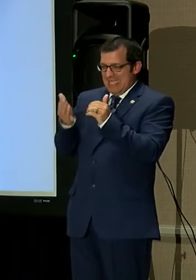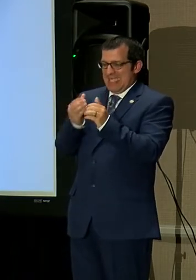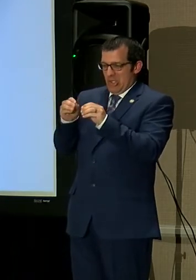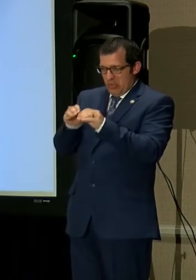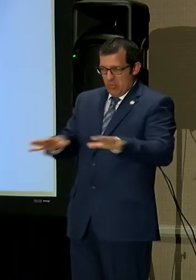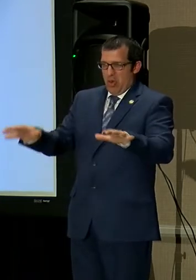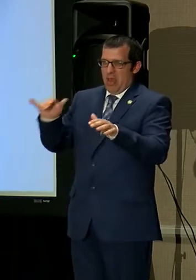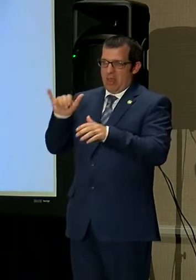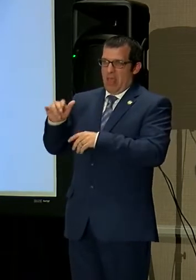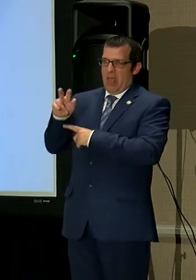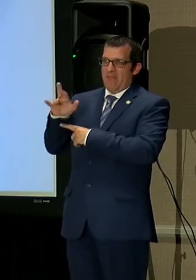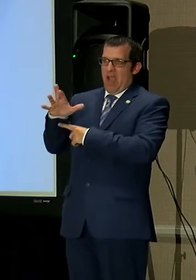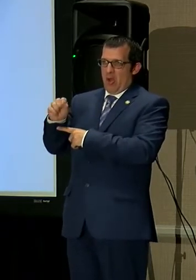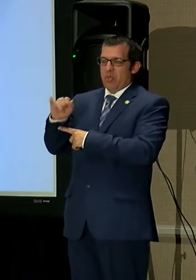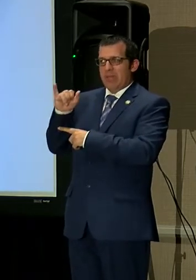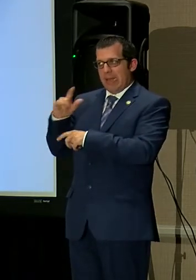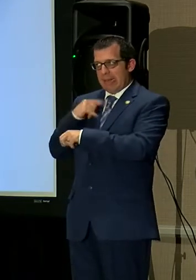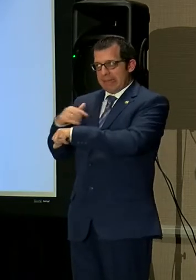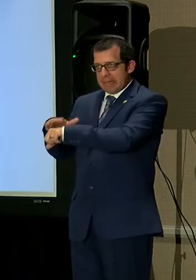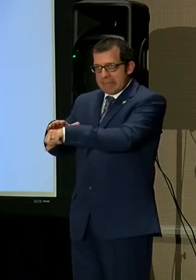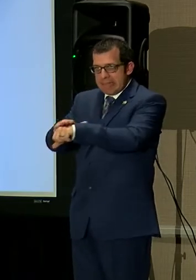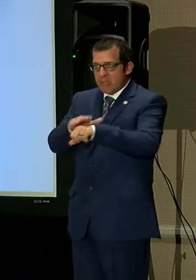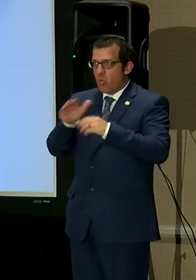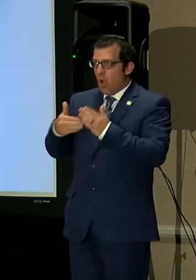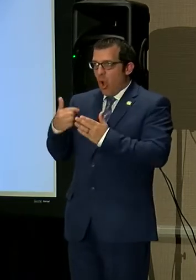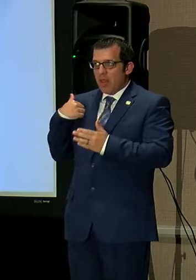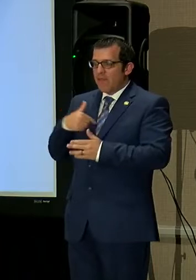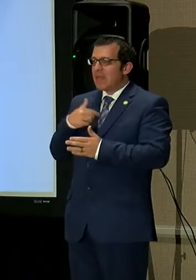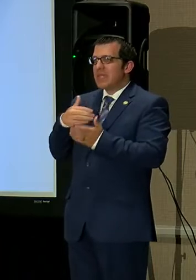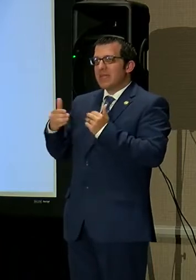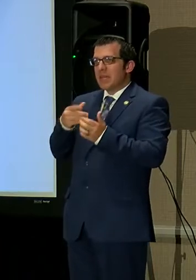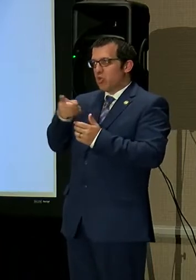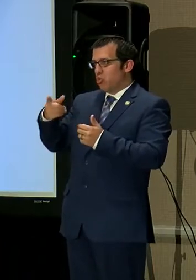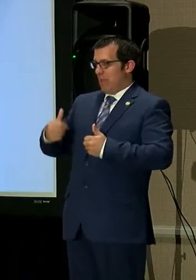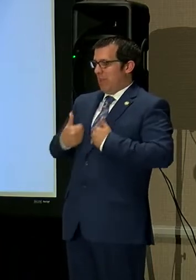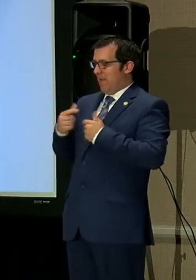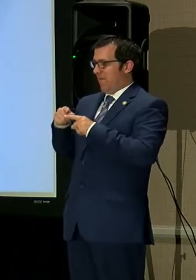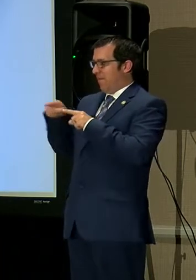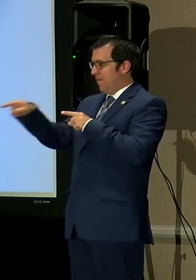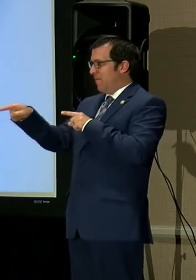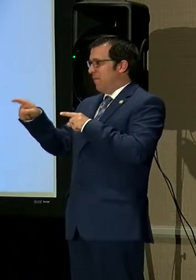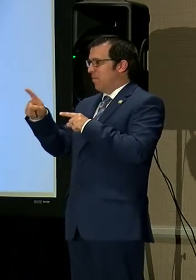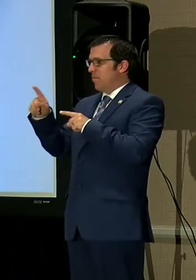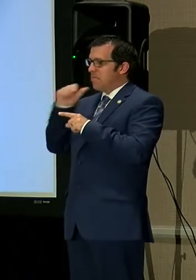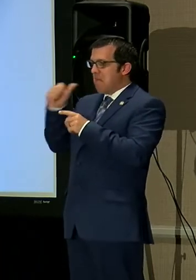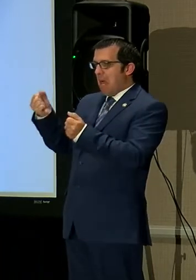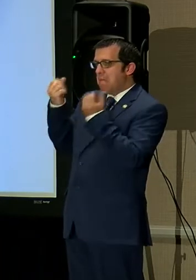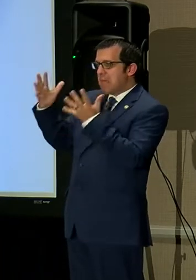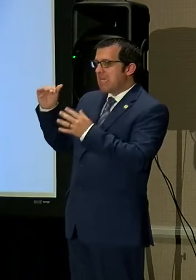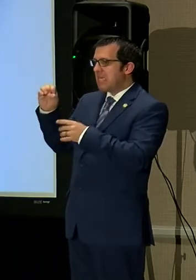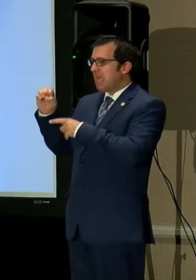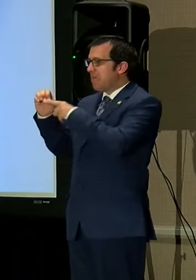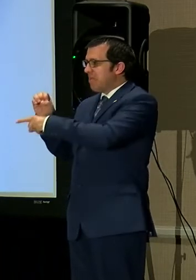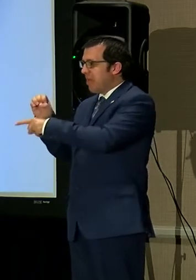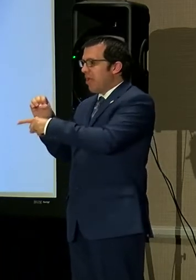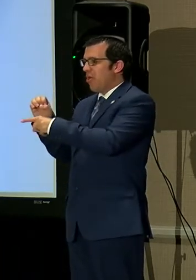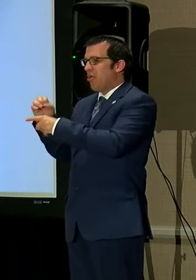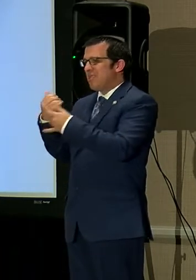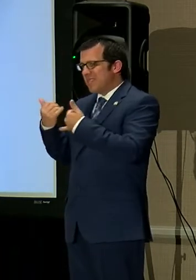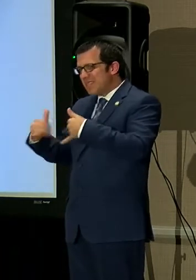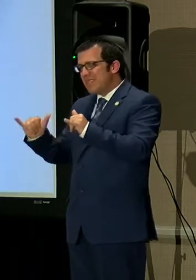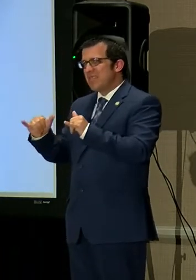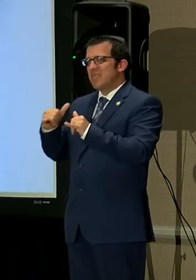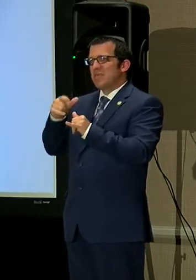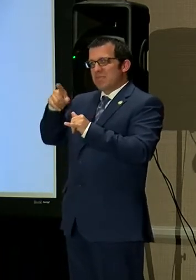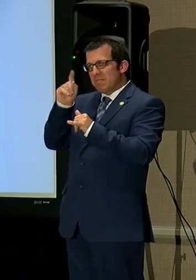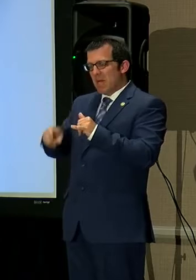quickly. So it's a word of caution to all of us, even if you're living in a part of the state where you've not seen many cases. still have